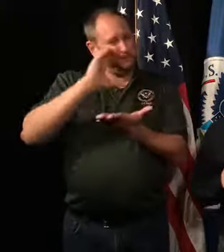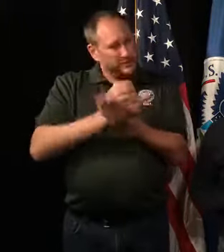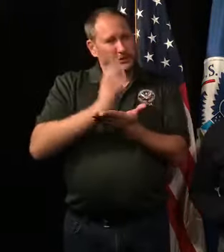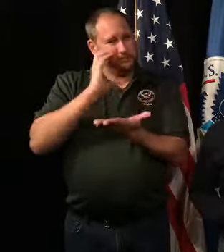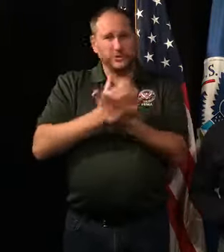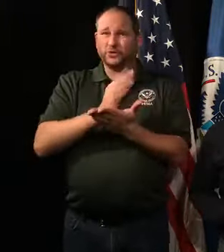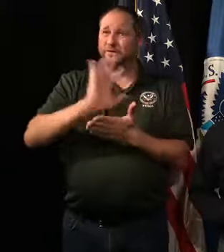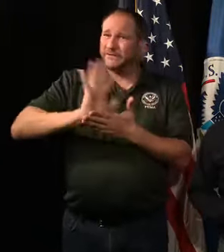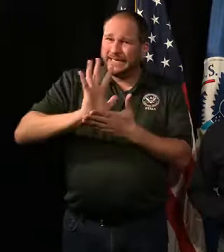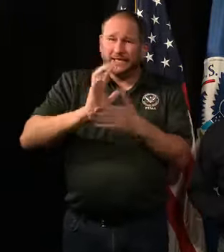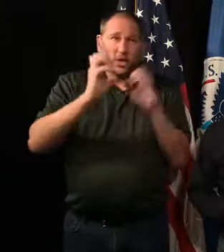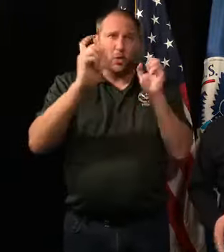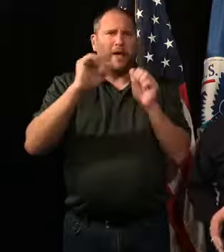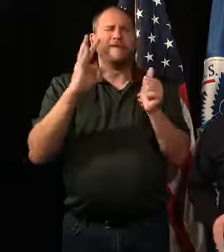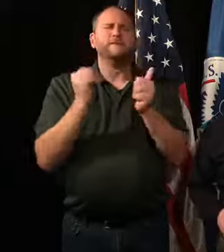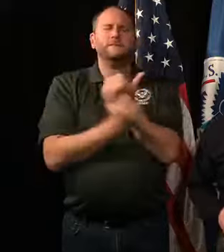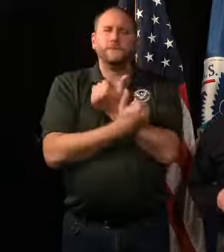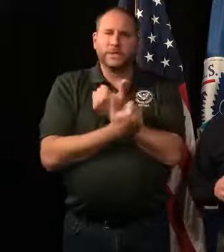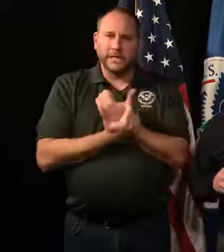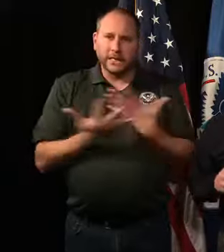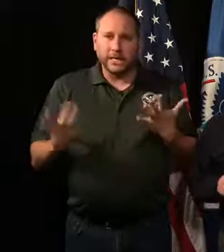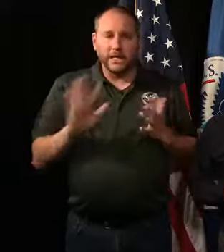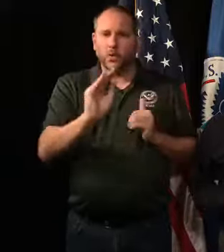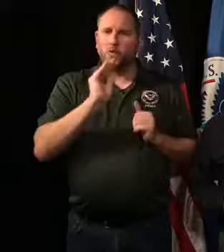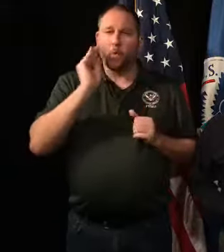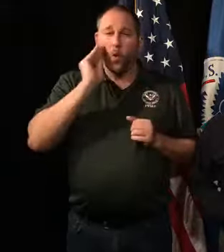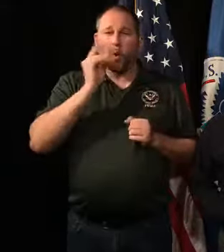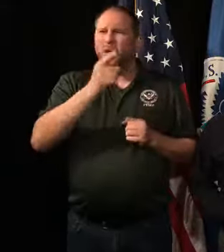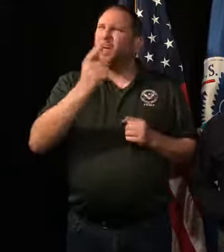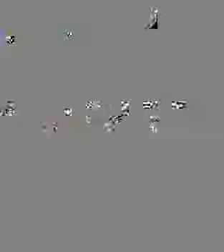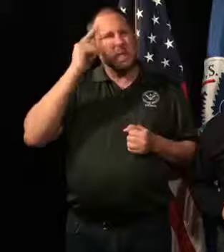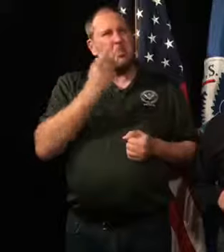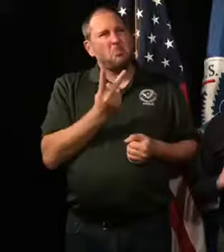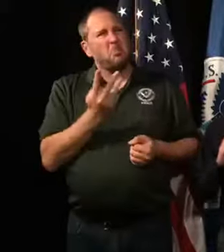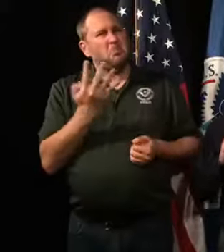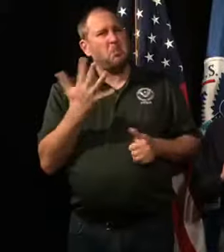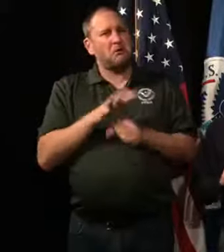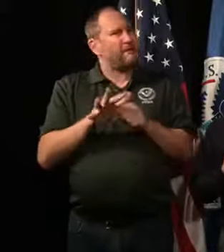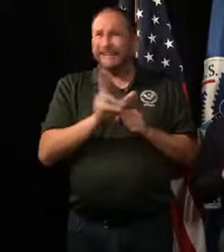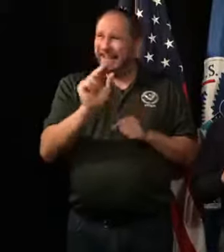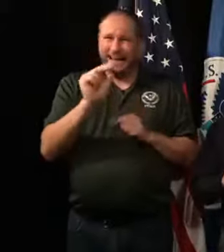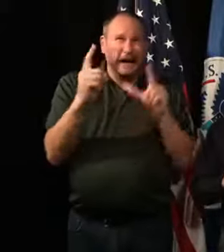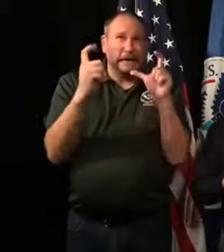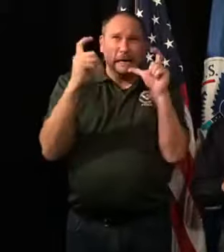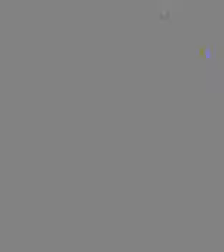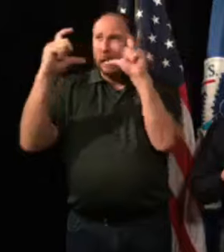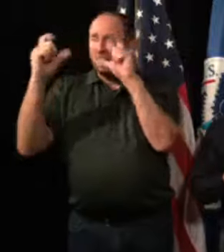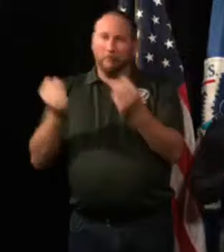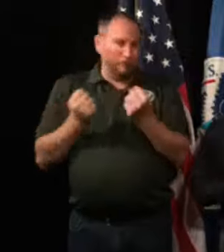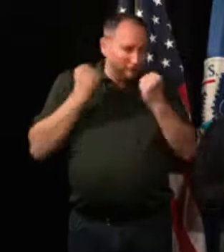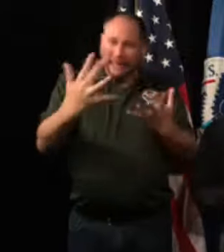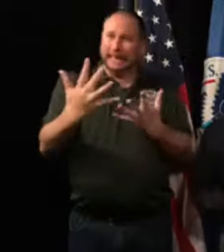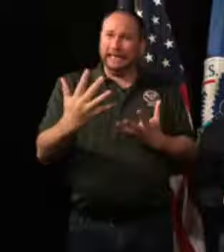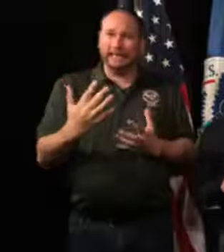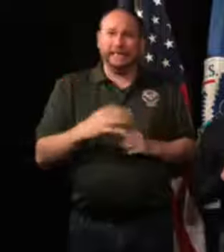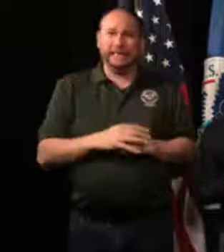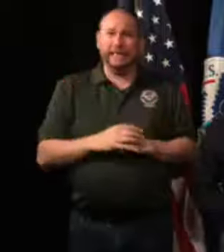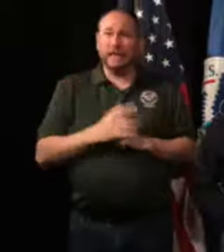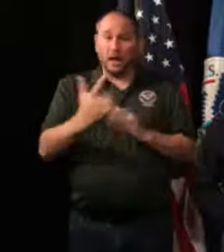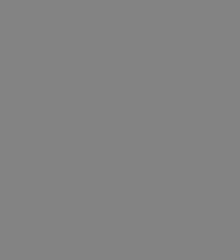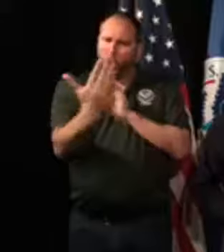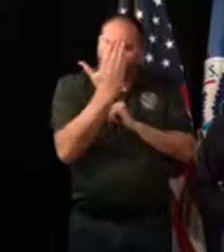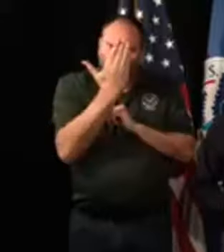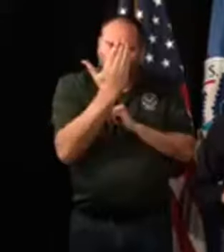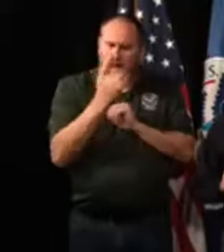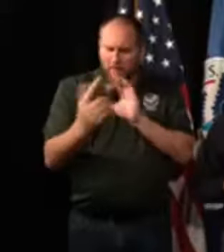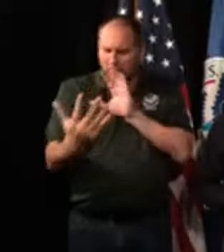of everything, more than you can even imagine. I need close-ups. I need a close-up of